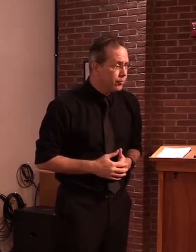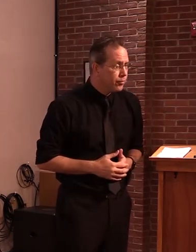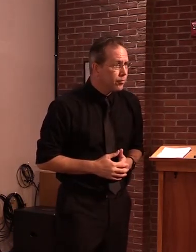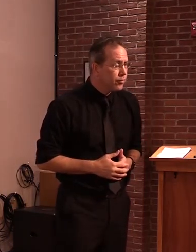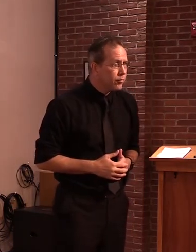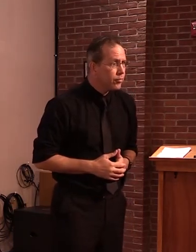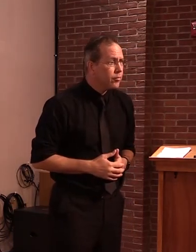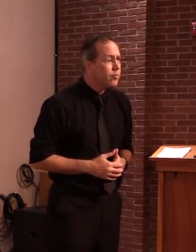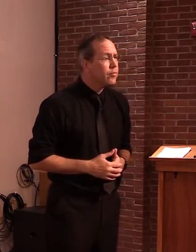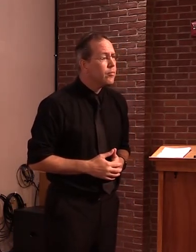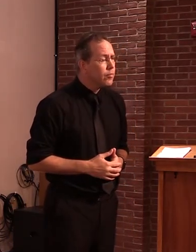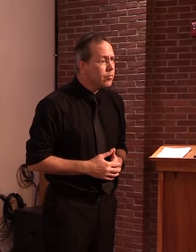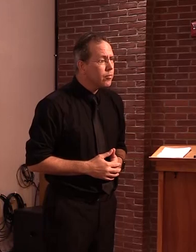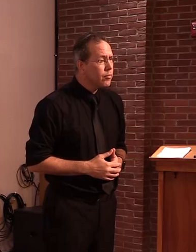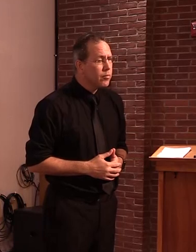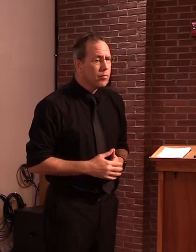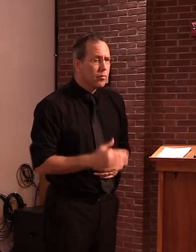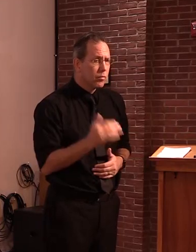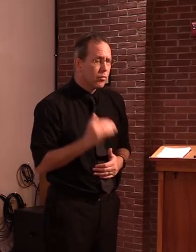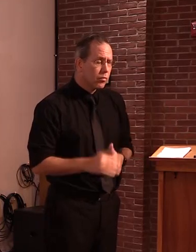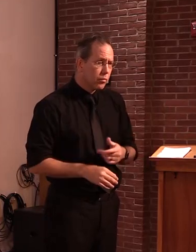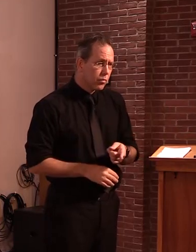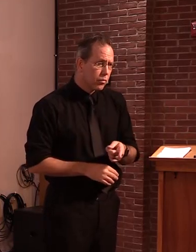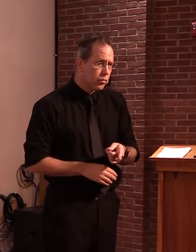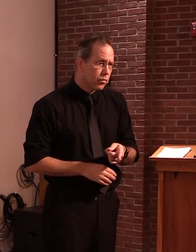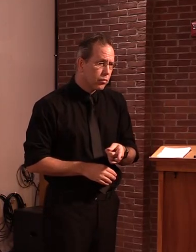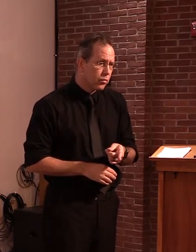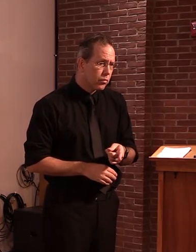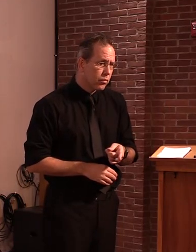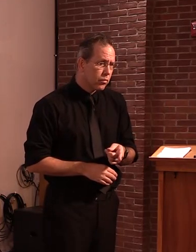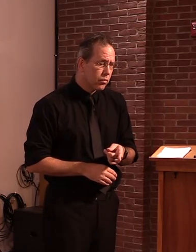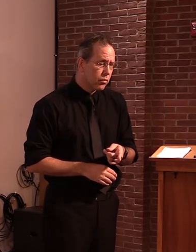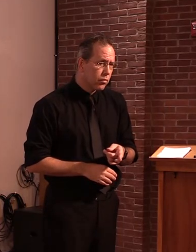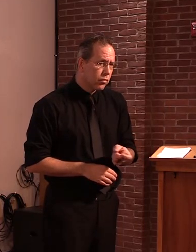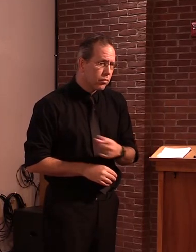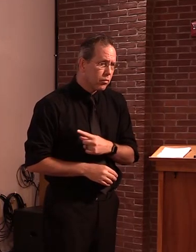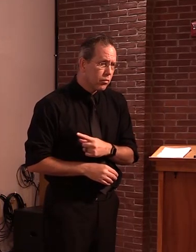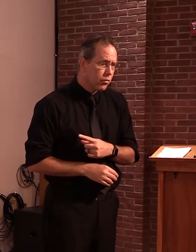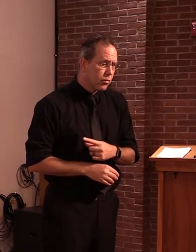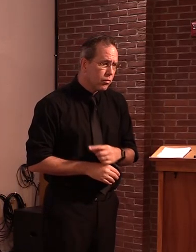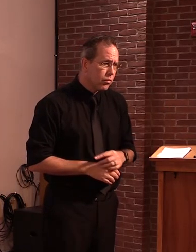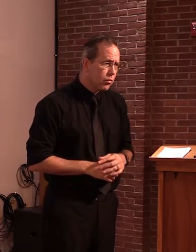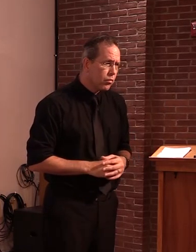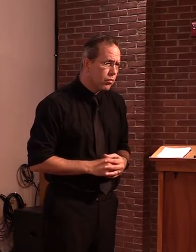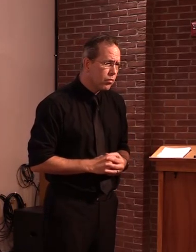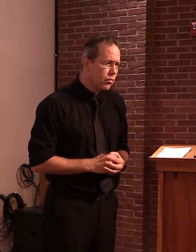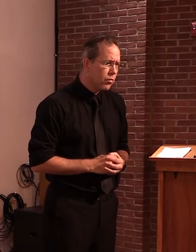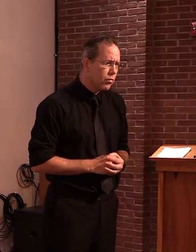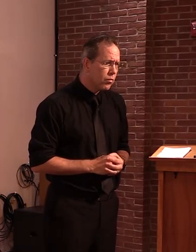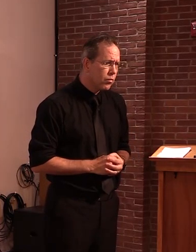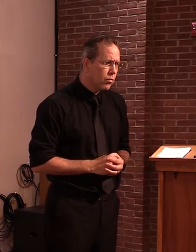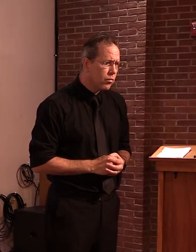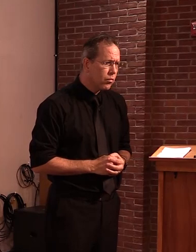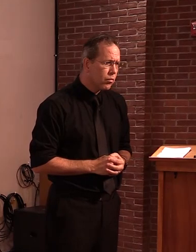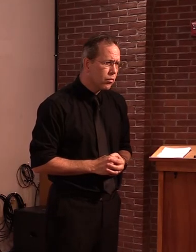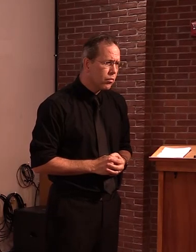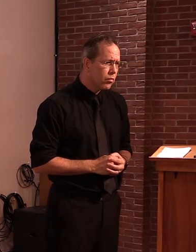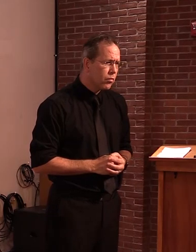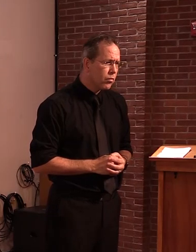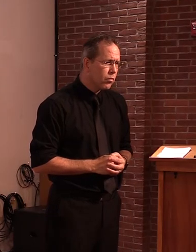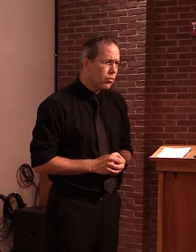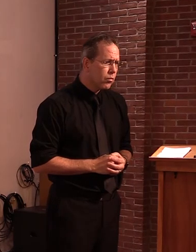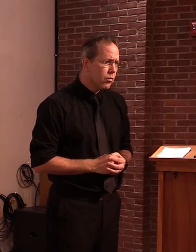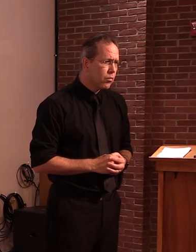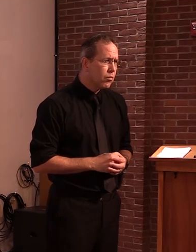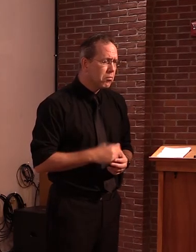No, I understand. I just was trying to figure out that, you know, you go where the problem is, and the people that are